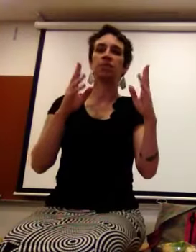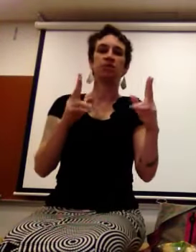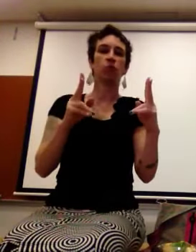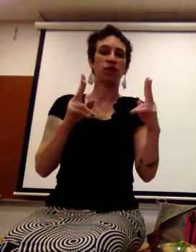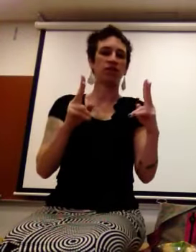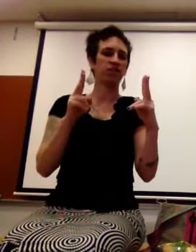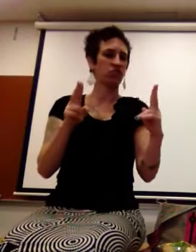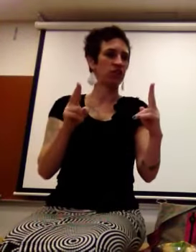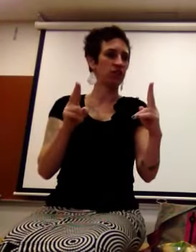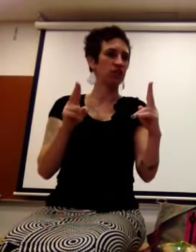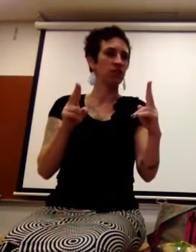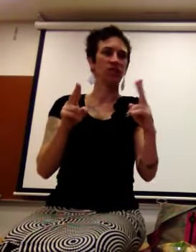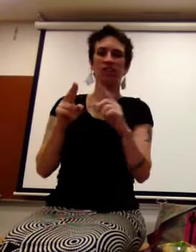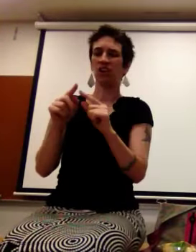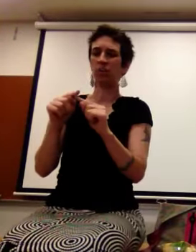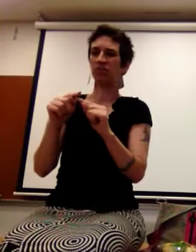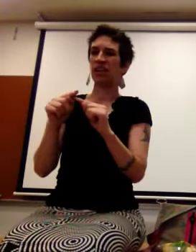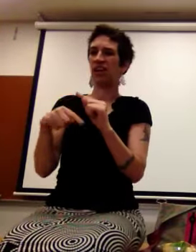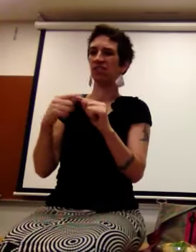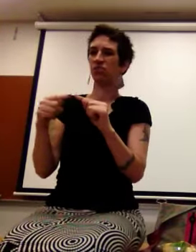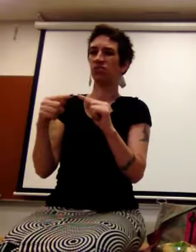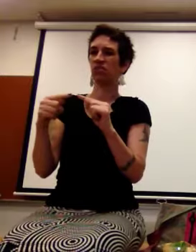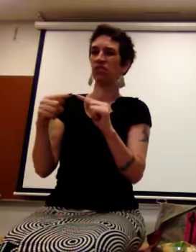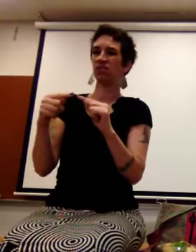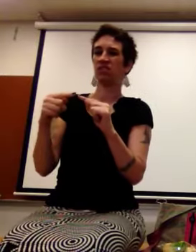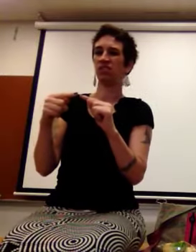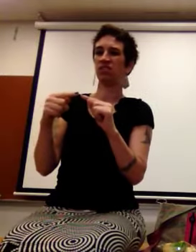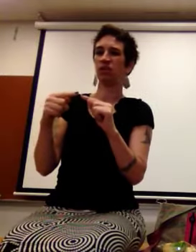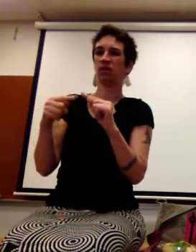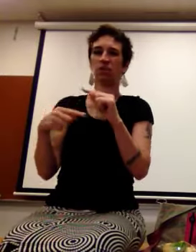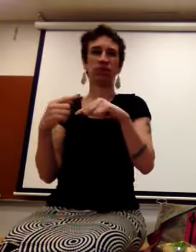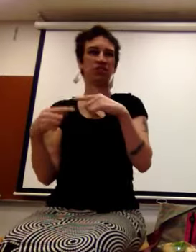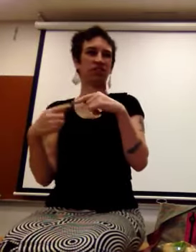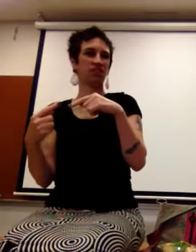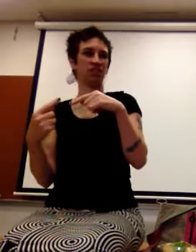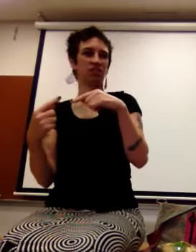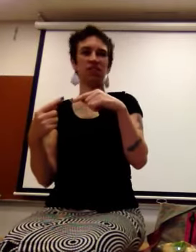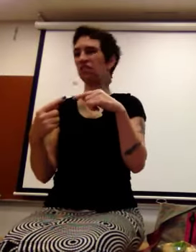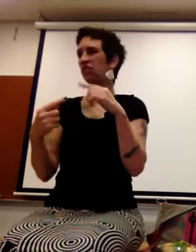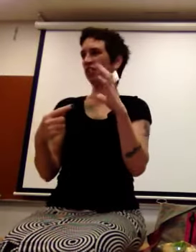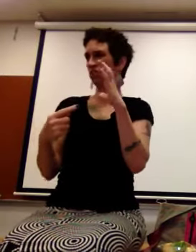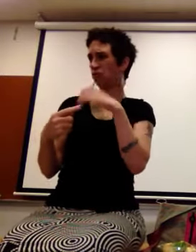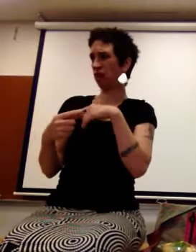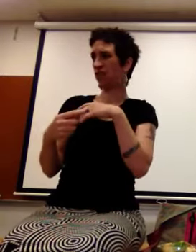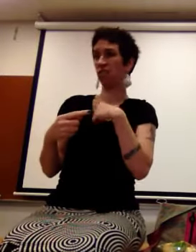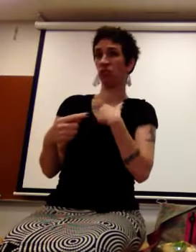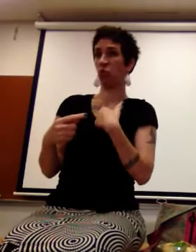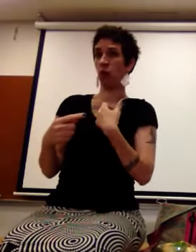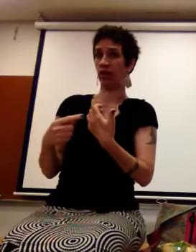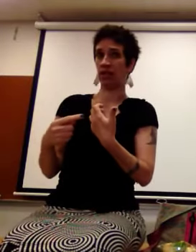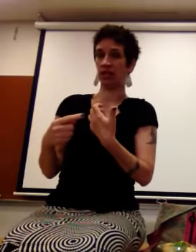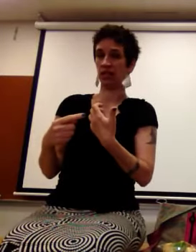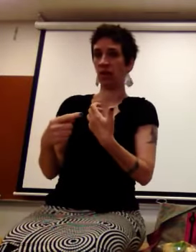the way that they chunk, it almost ends with something that doesn't seem like a complete sentence, and it's very strange. I don't know why they did it that